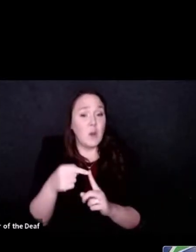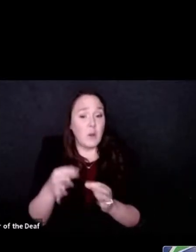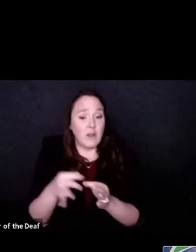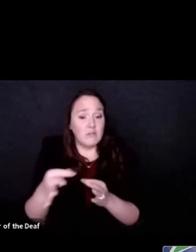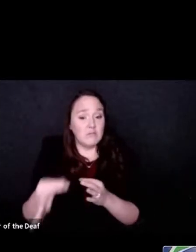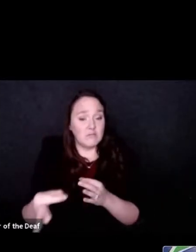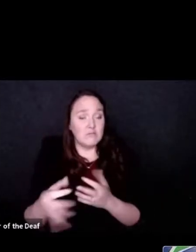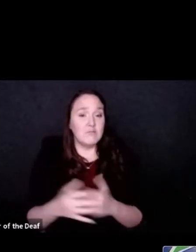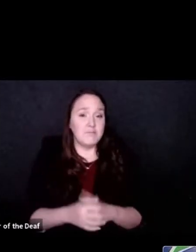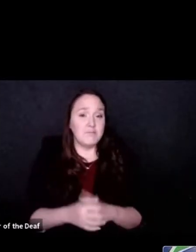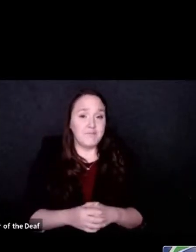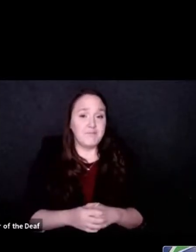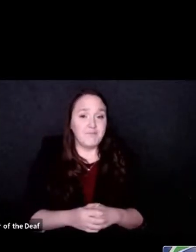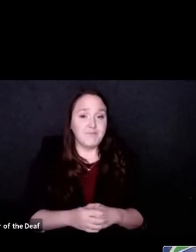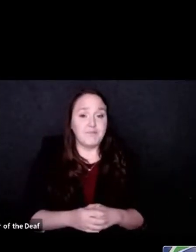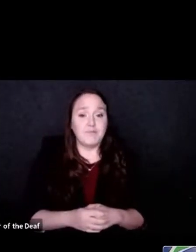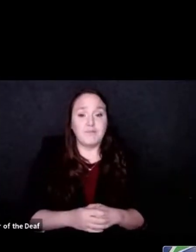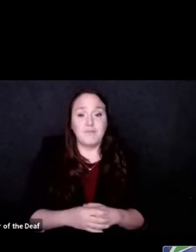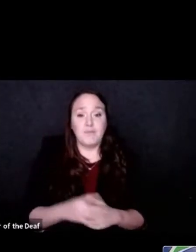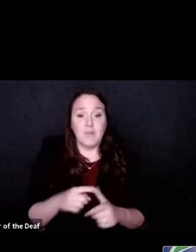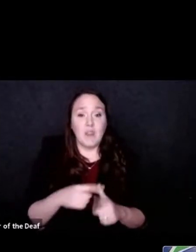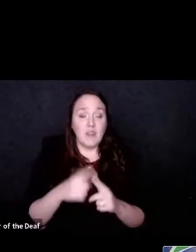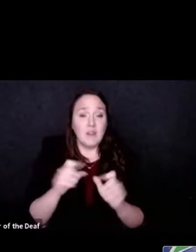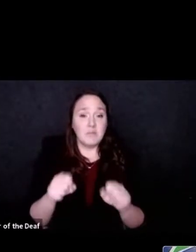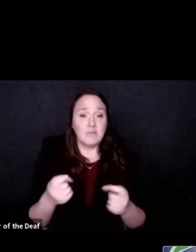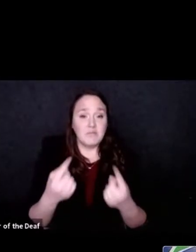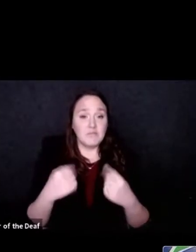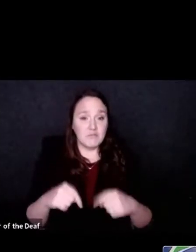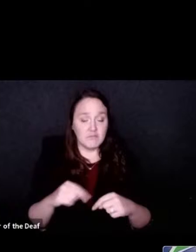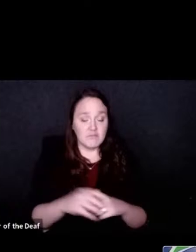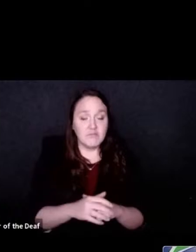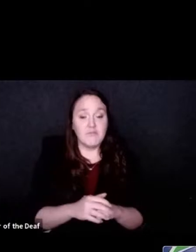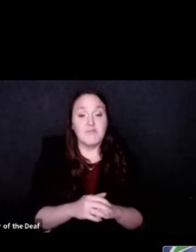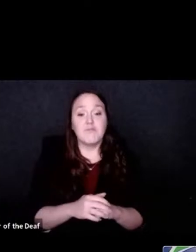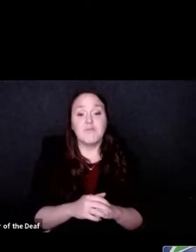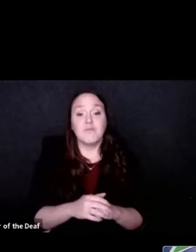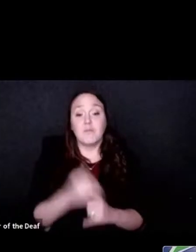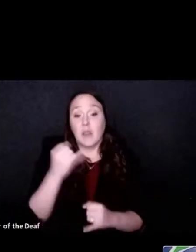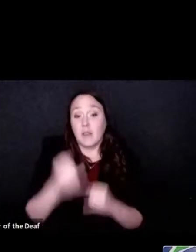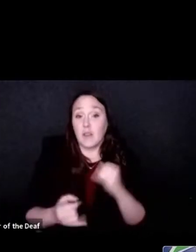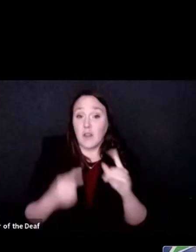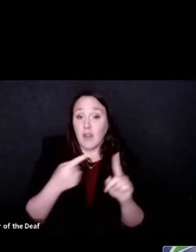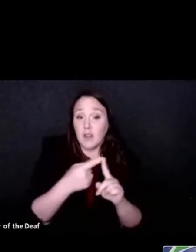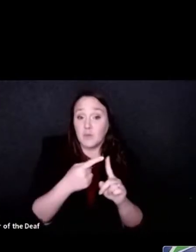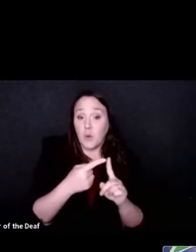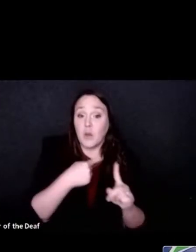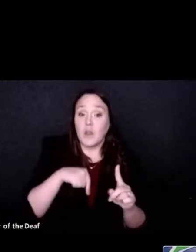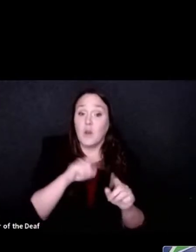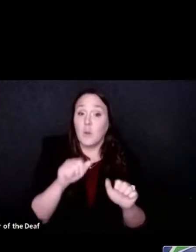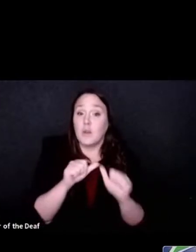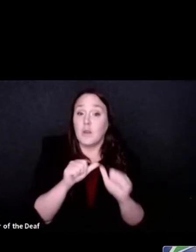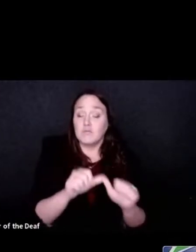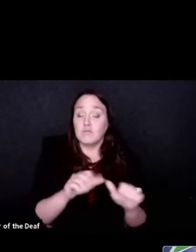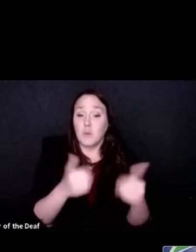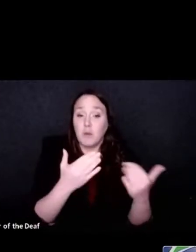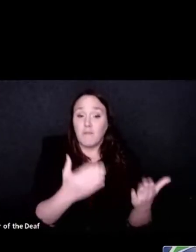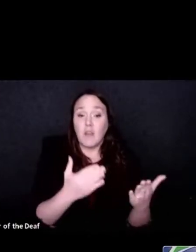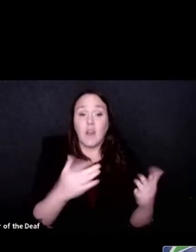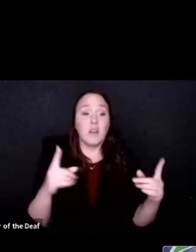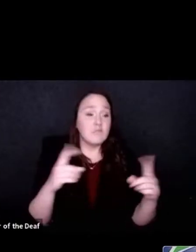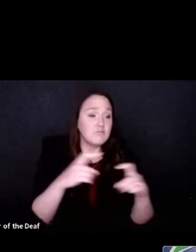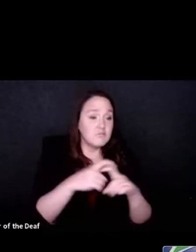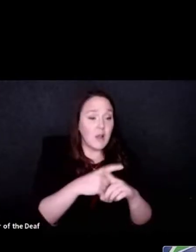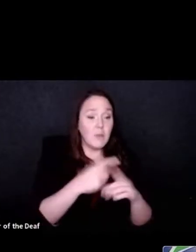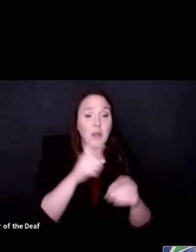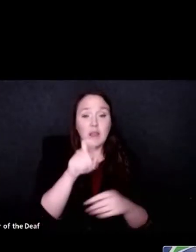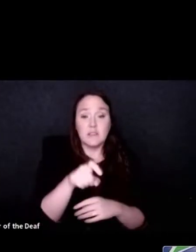decide to present to have those needs met. And the last point I want to make is that while we continue to provide for comprehensive needs